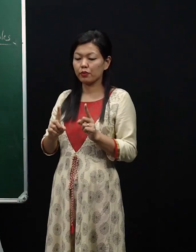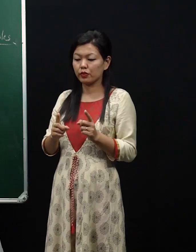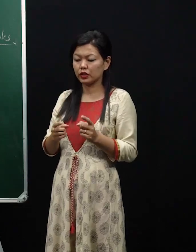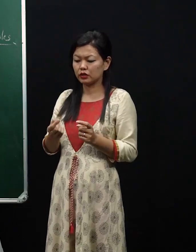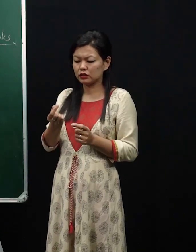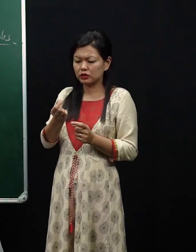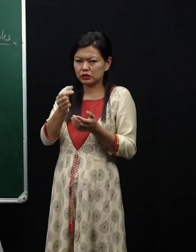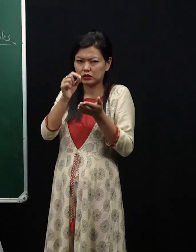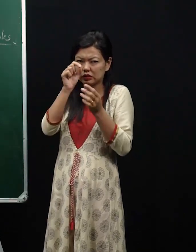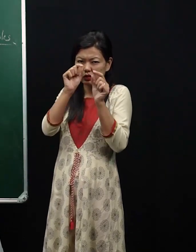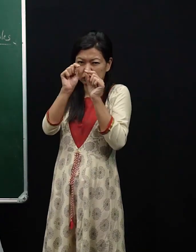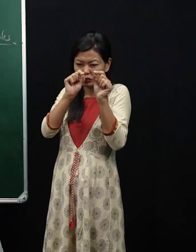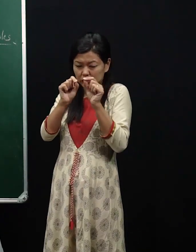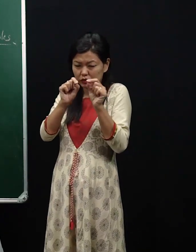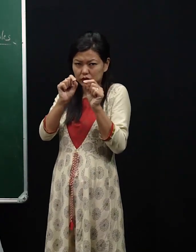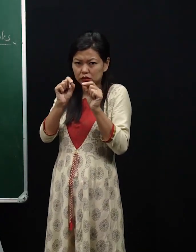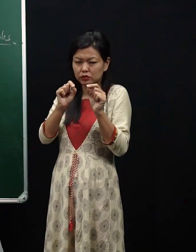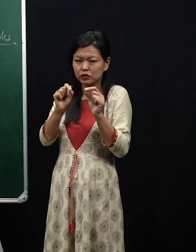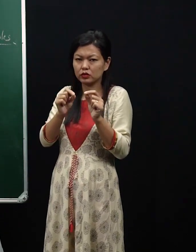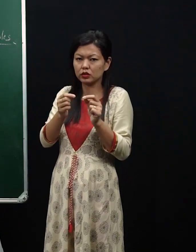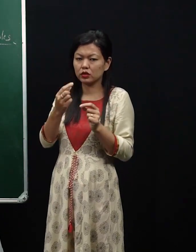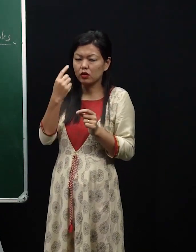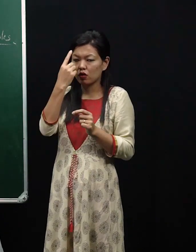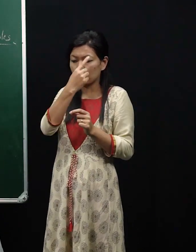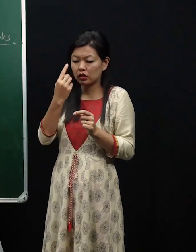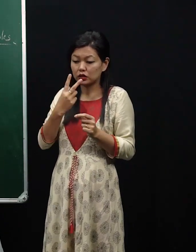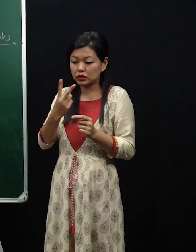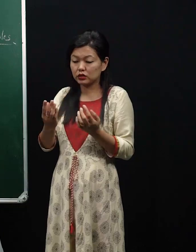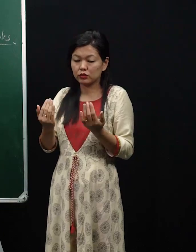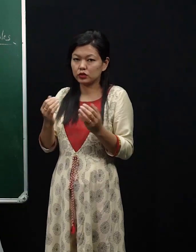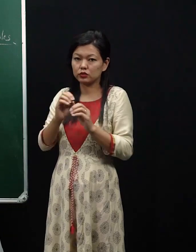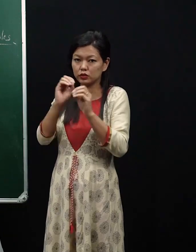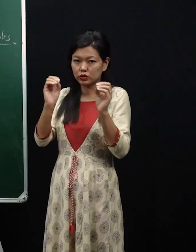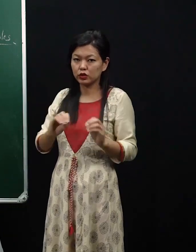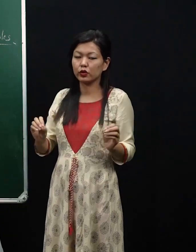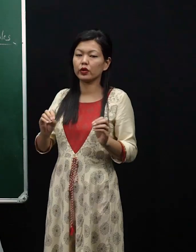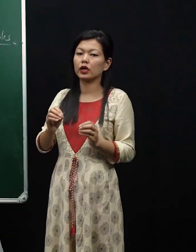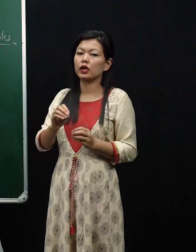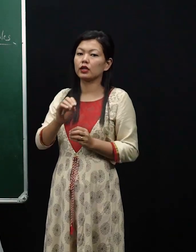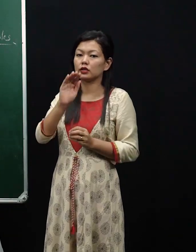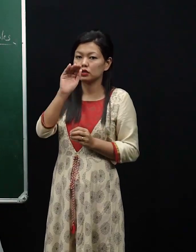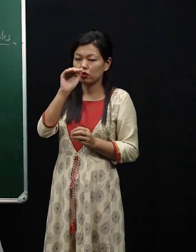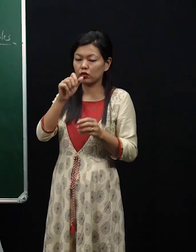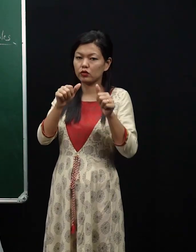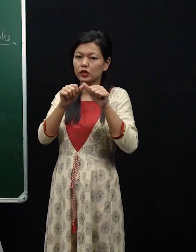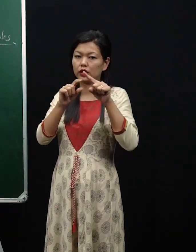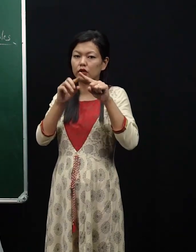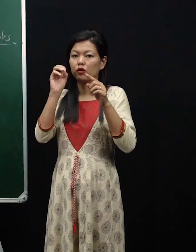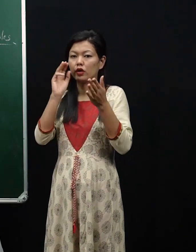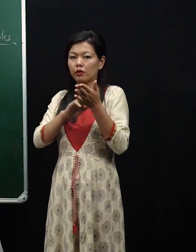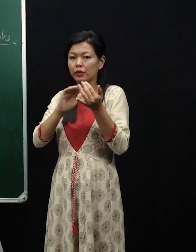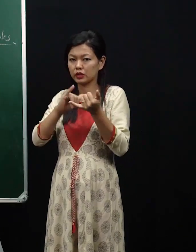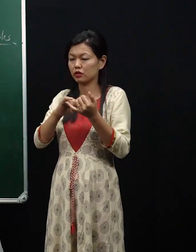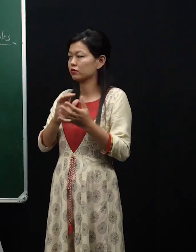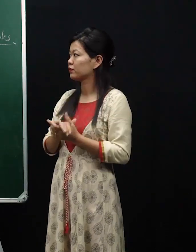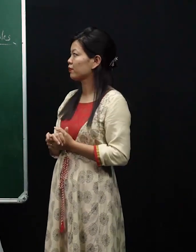time, 500 BC, let's go back there. Okay, 500 BC in India, though atom was not known,